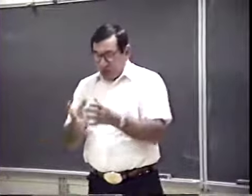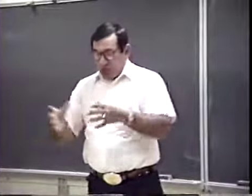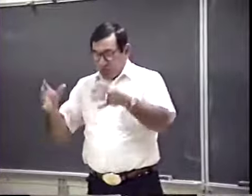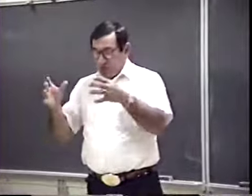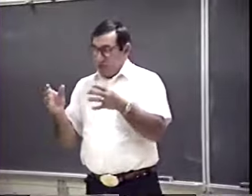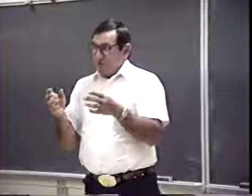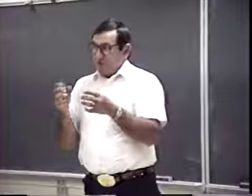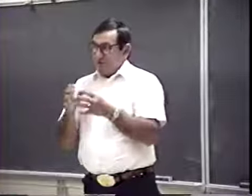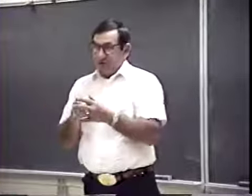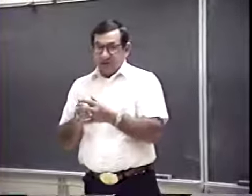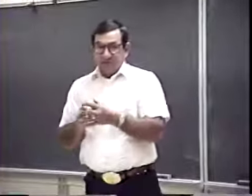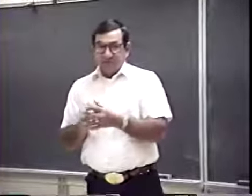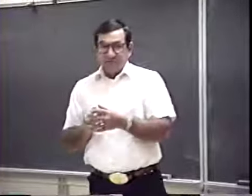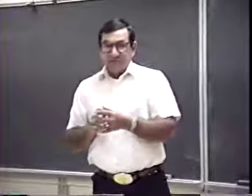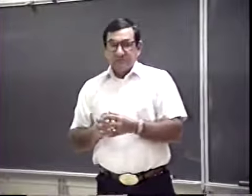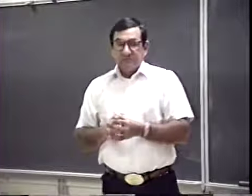pottery bowl of sand."